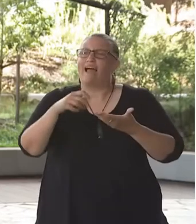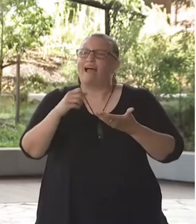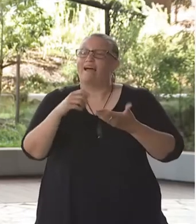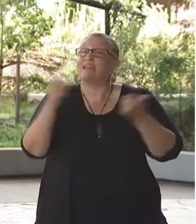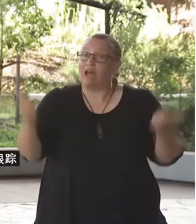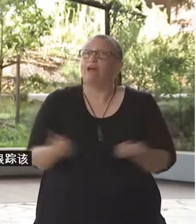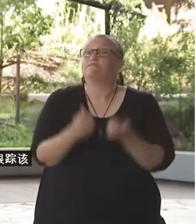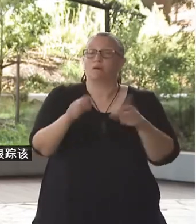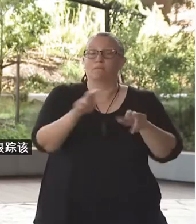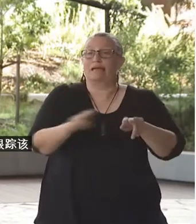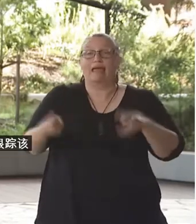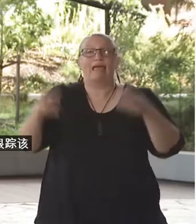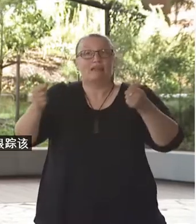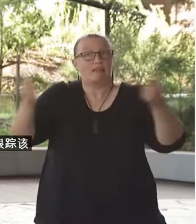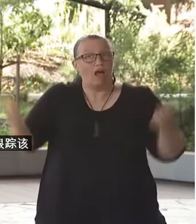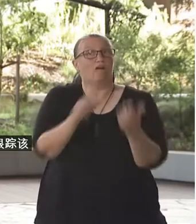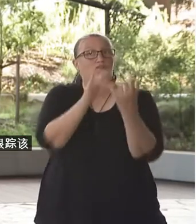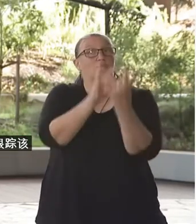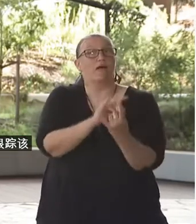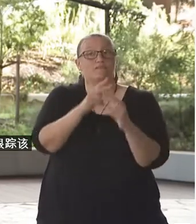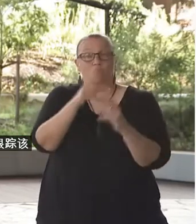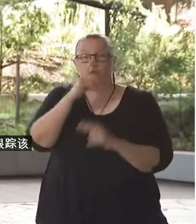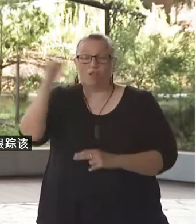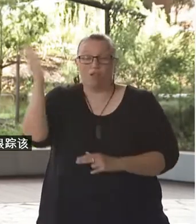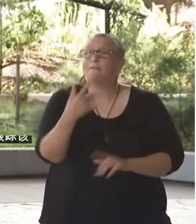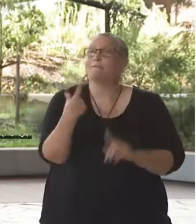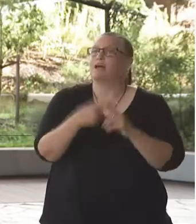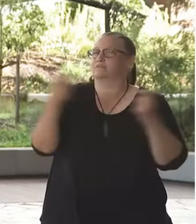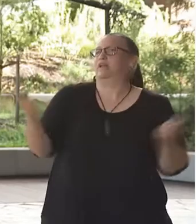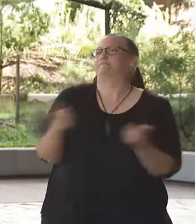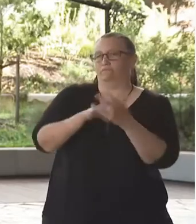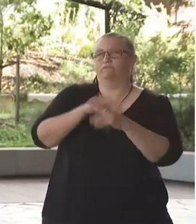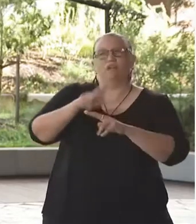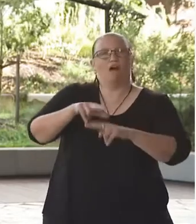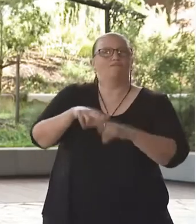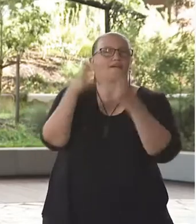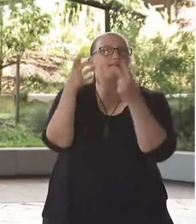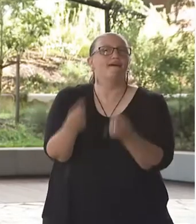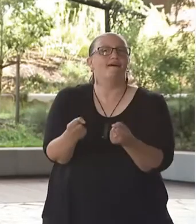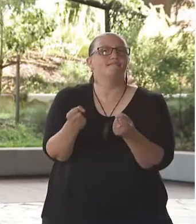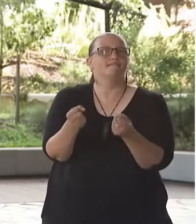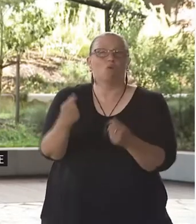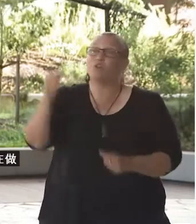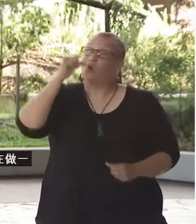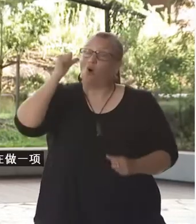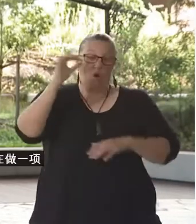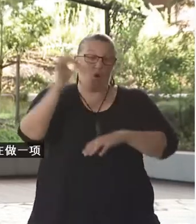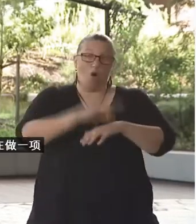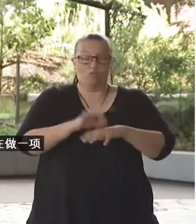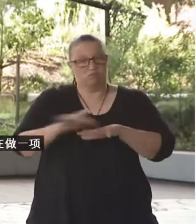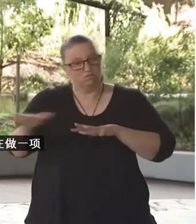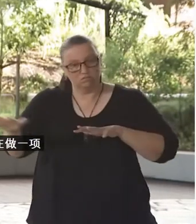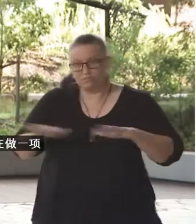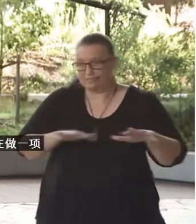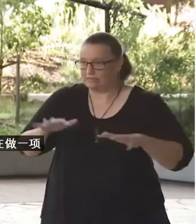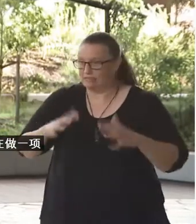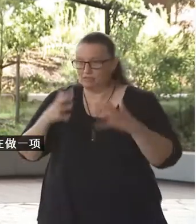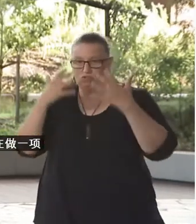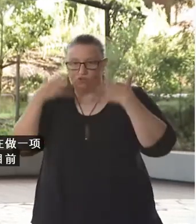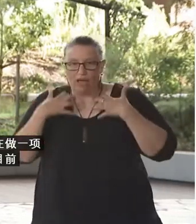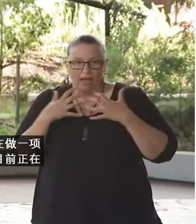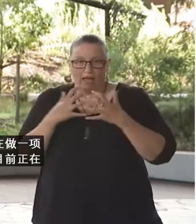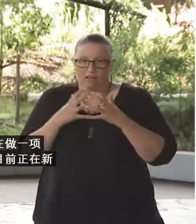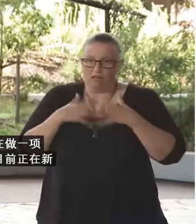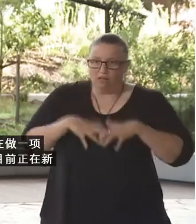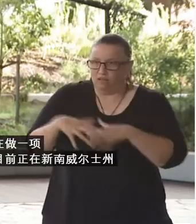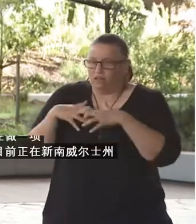we are tracking against that modelling. And whilst the health system is under pressure and our health teams are doing an amazing job, we